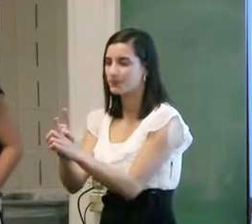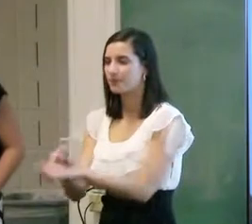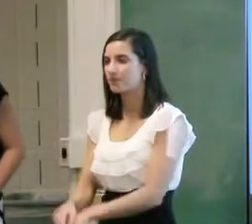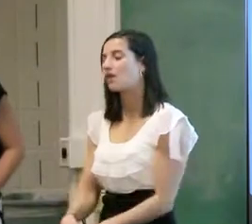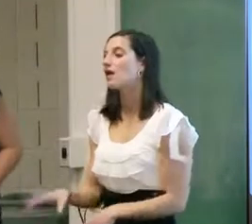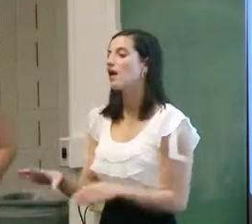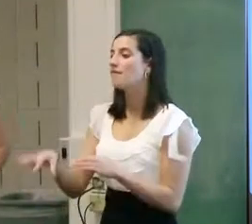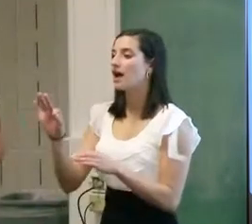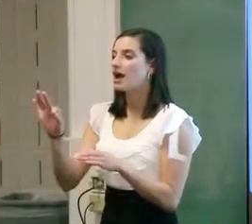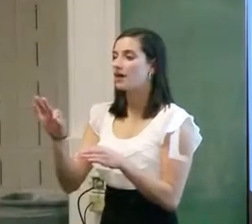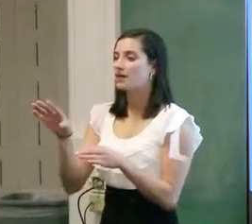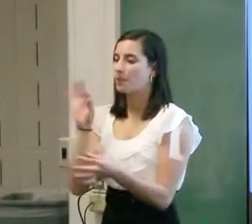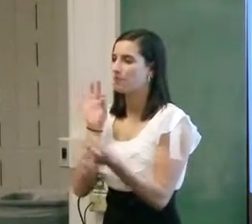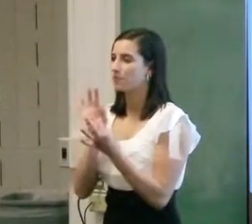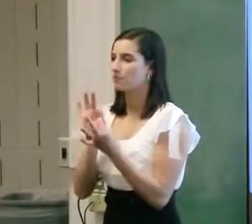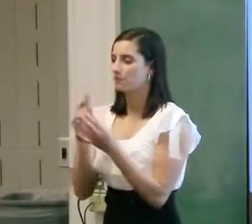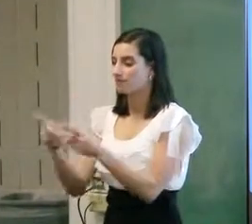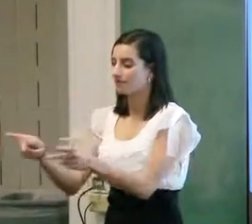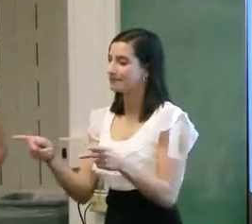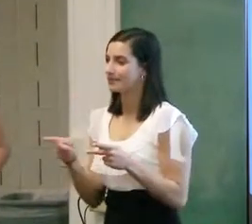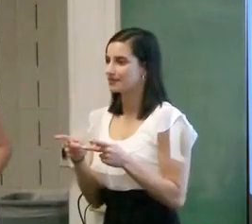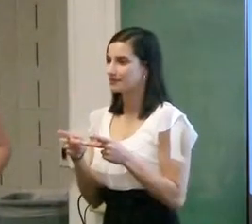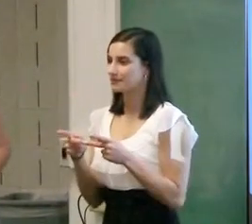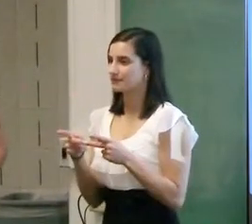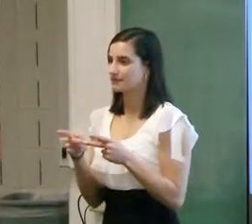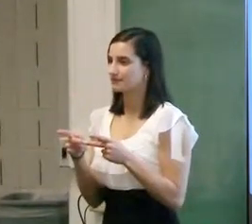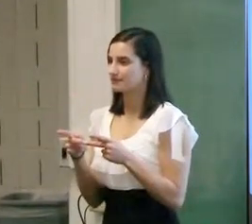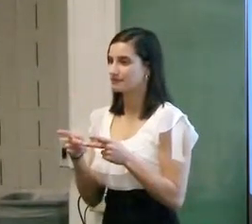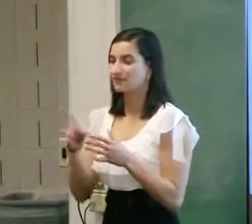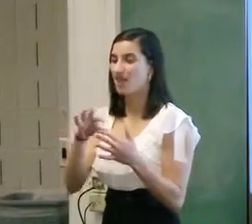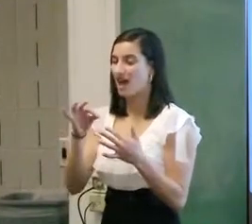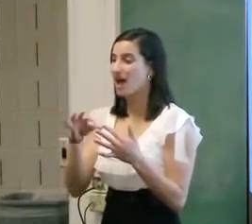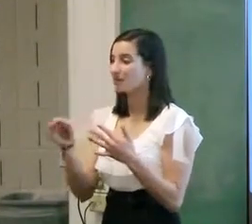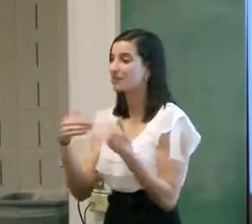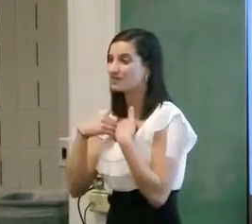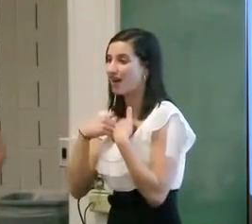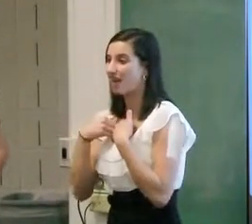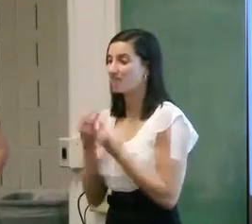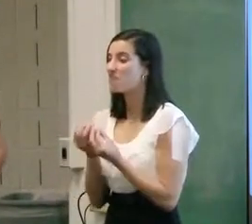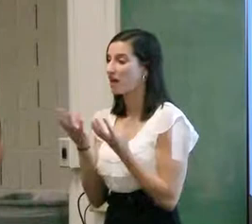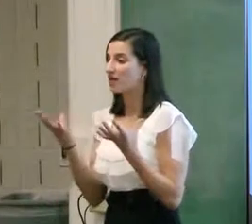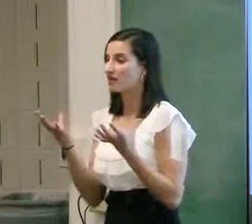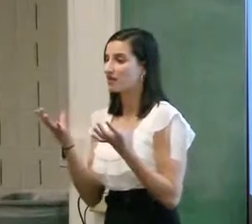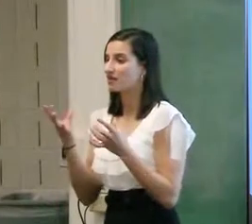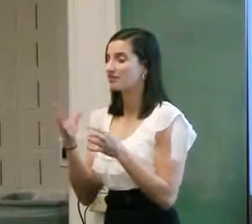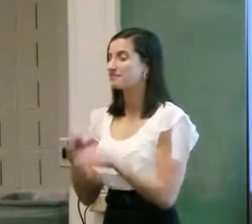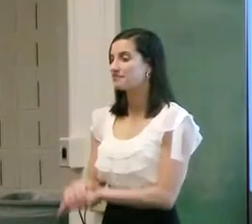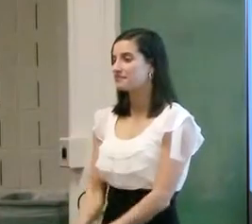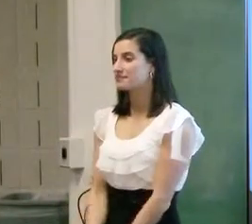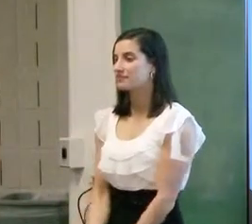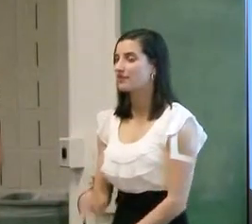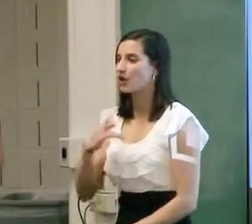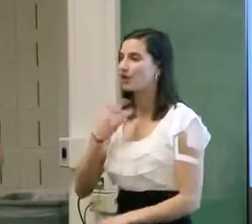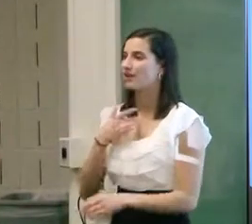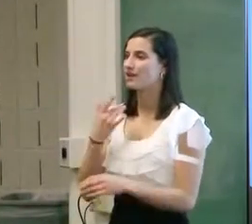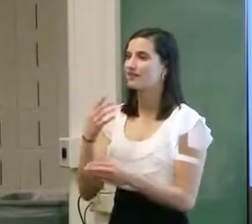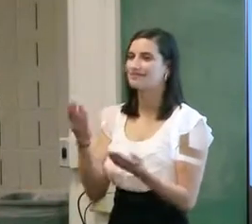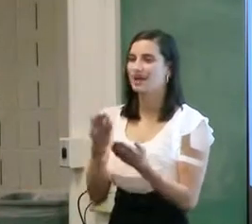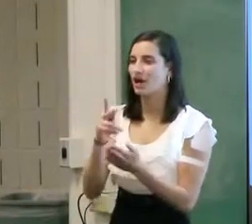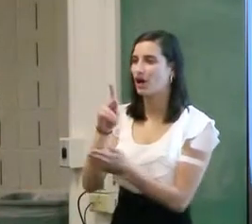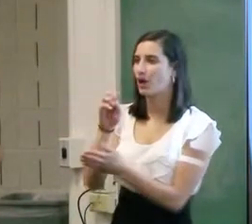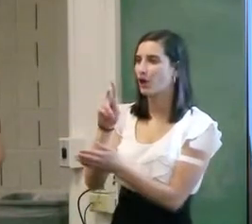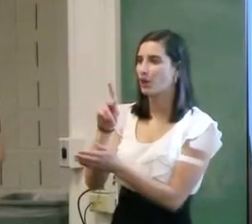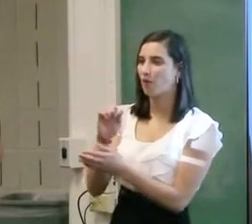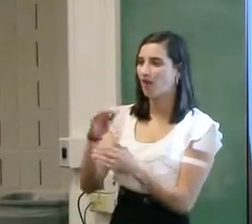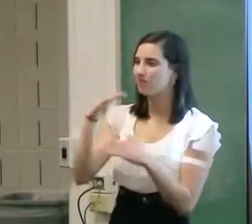Also finding the perfect placement. There's a lot of options out there. I know you feel like we're at QCA,